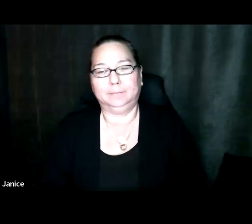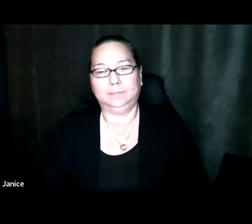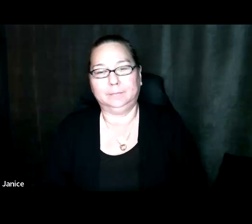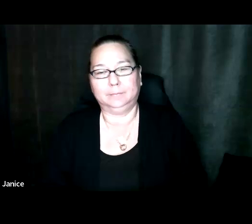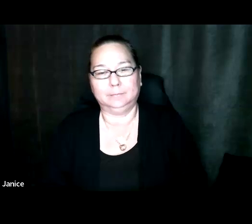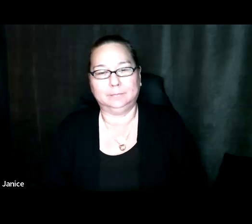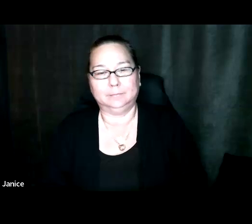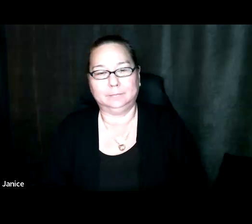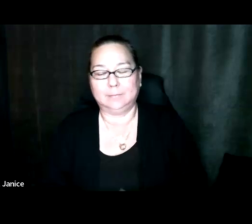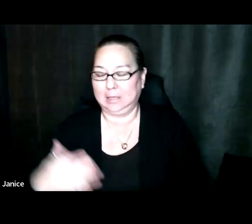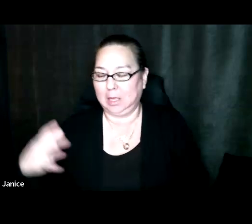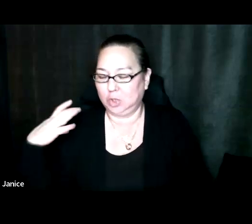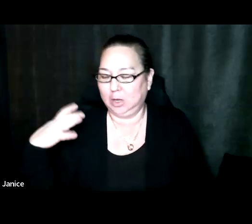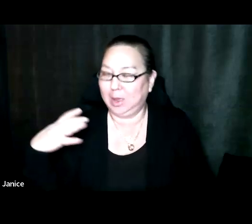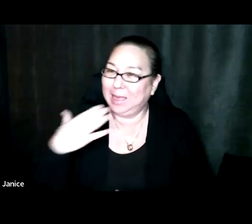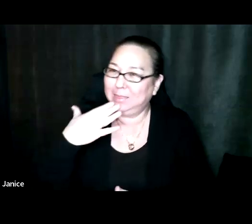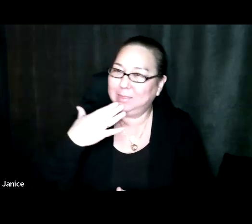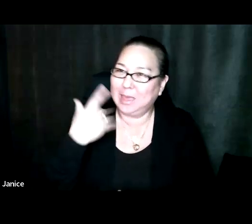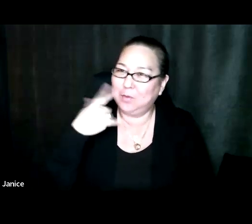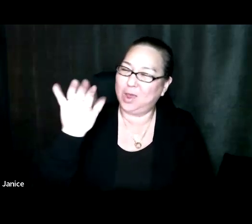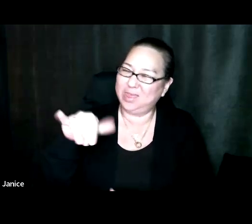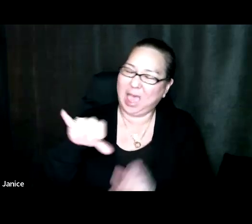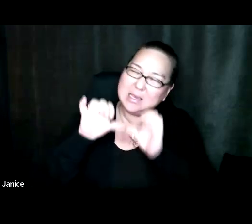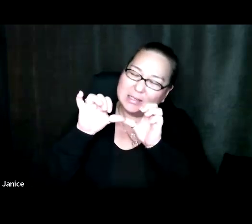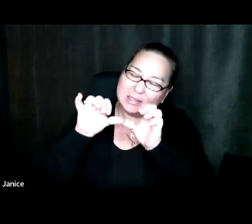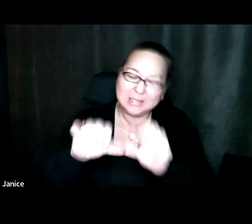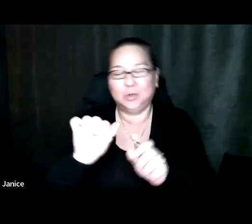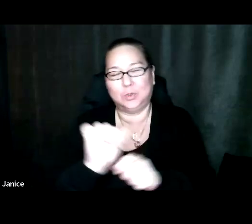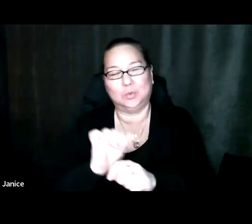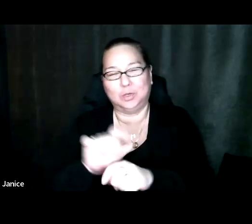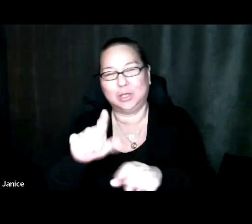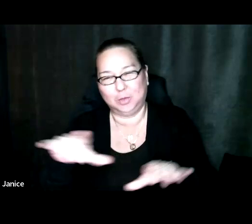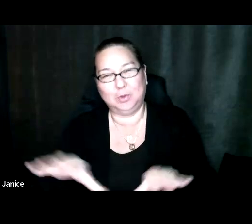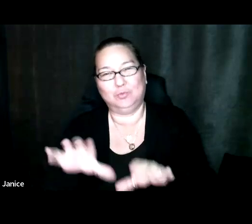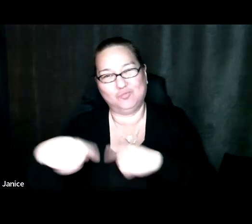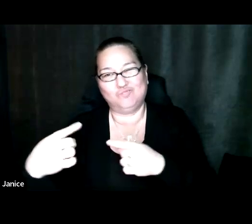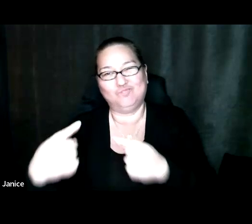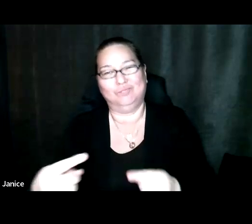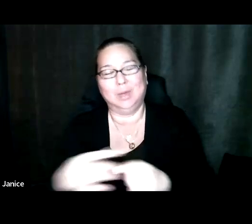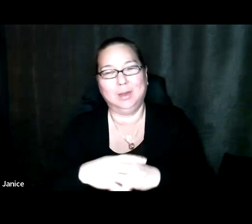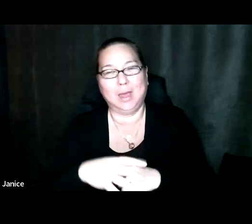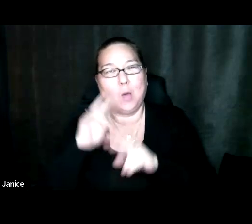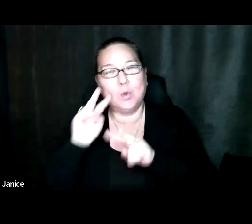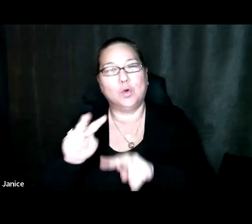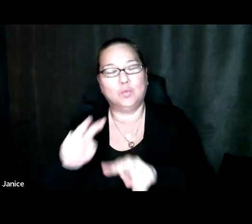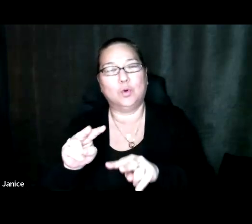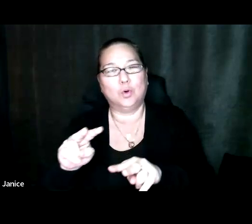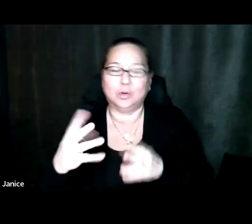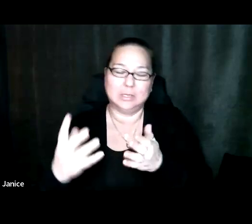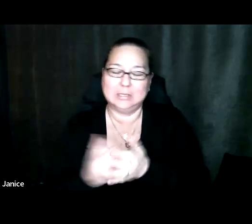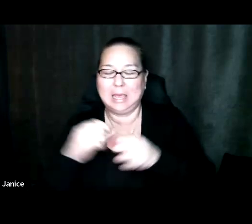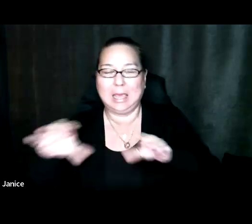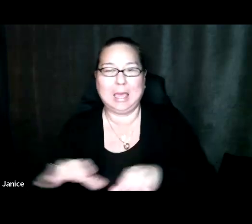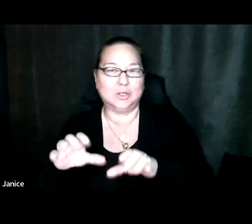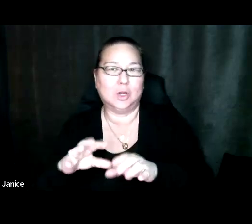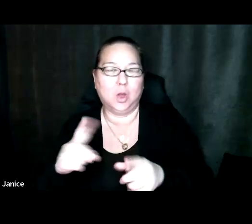Thank you for this continuous work that you've been doing, and we look forward to taking action on this when we